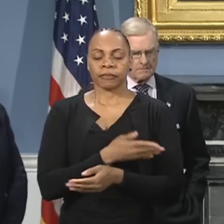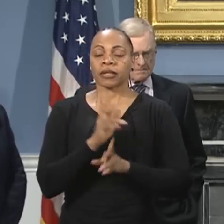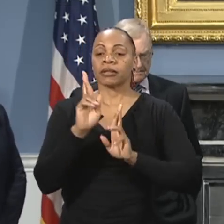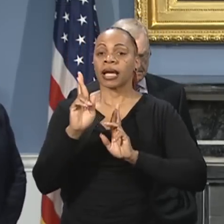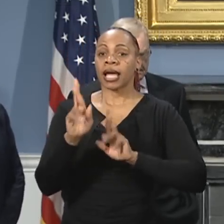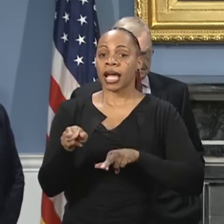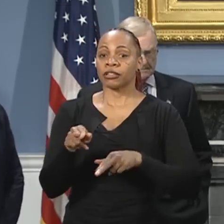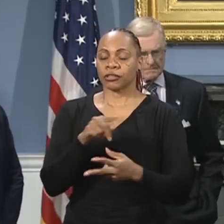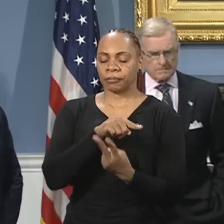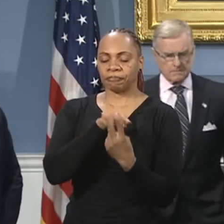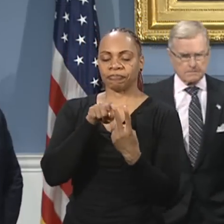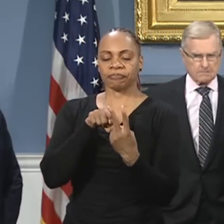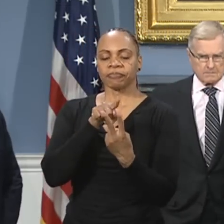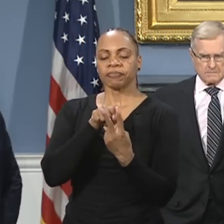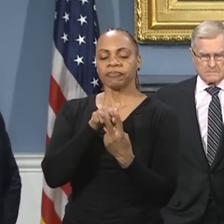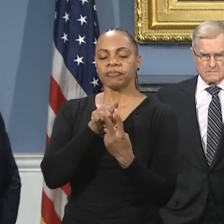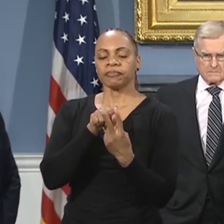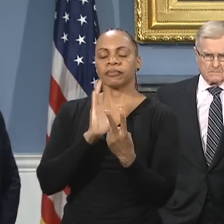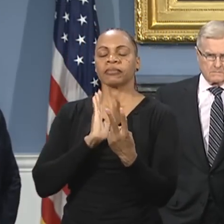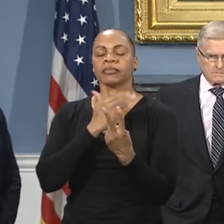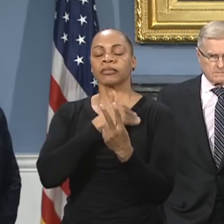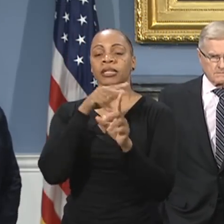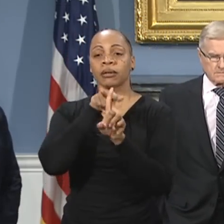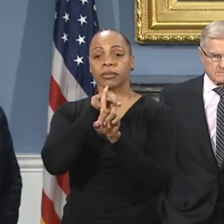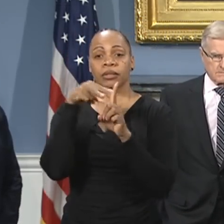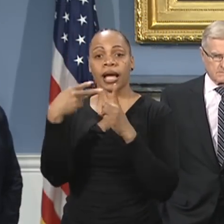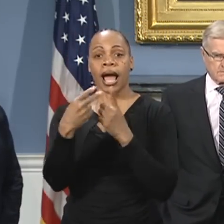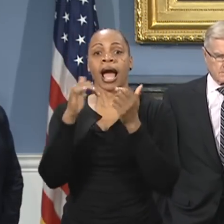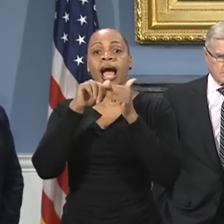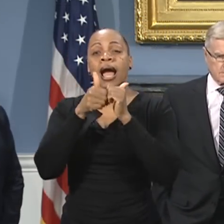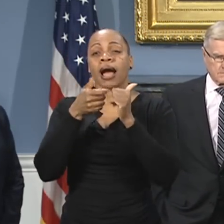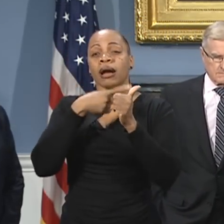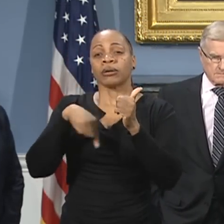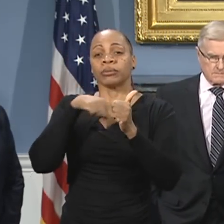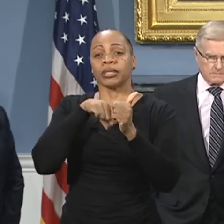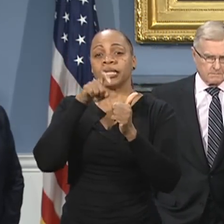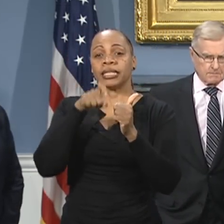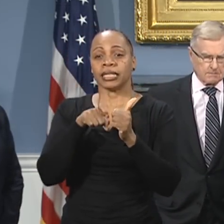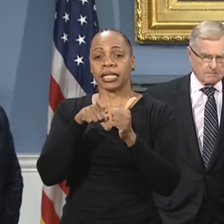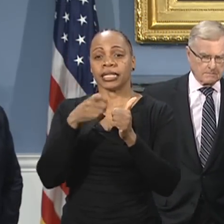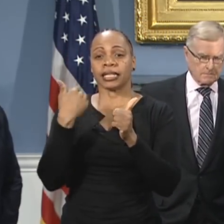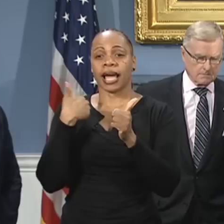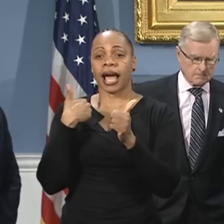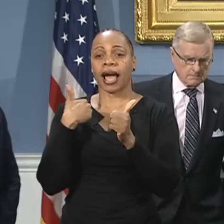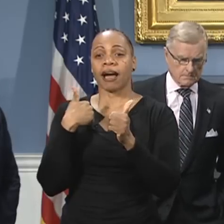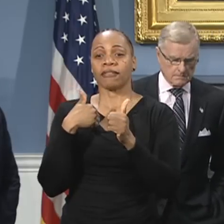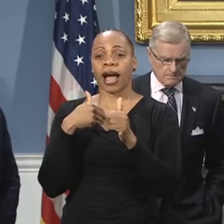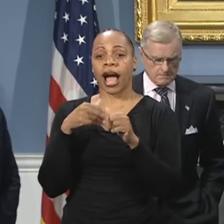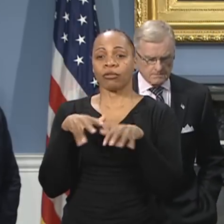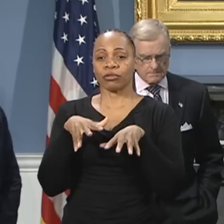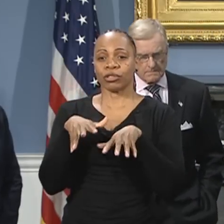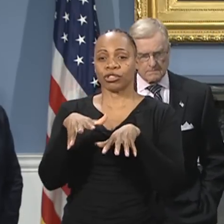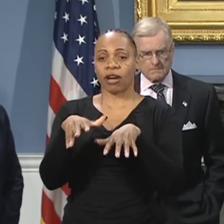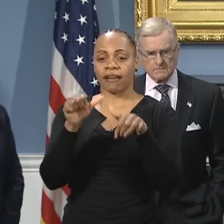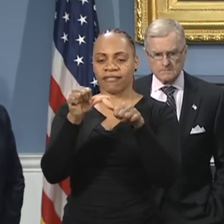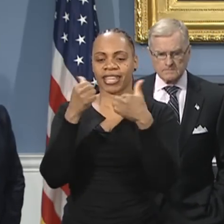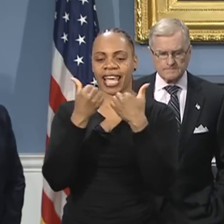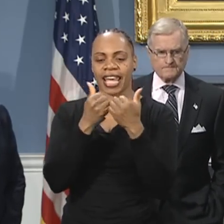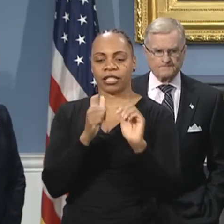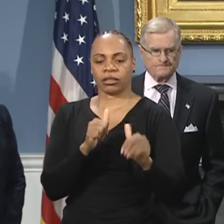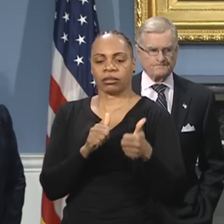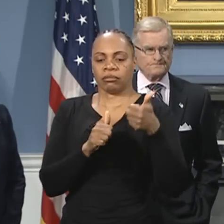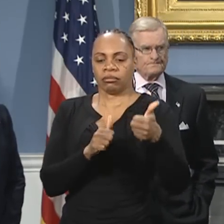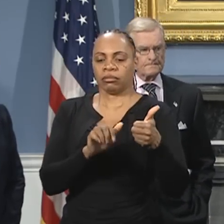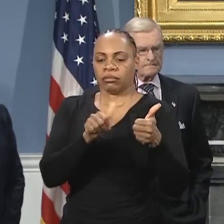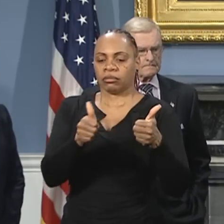two ways. First, the view we take on the way we need to both deploy our traffic agents and protect them under certain circumstances.